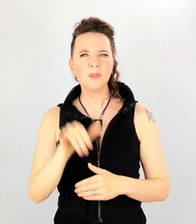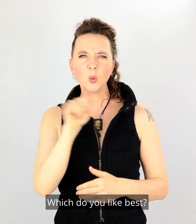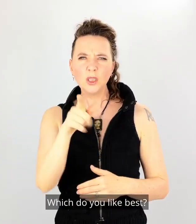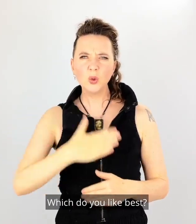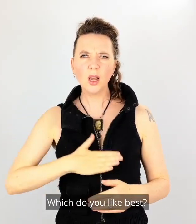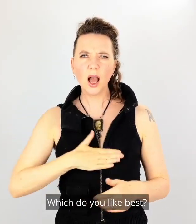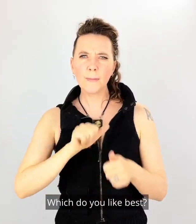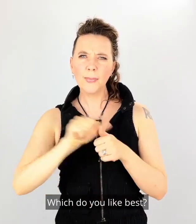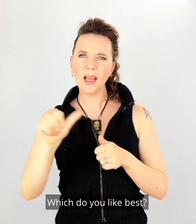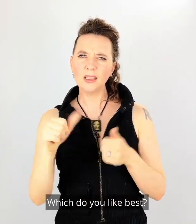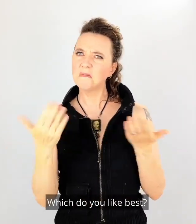Which do you like best?